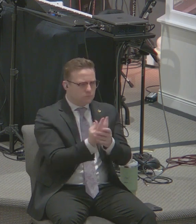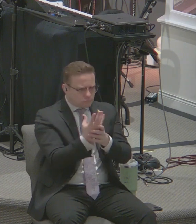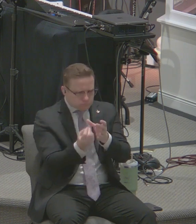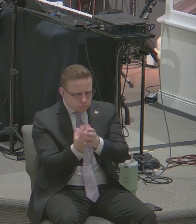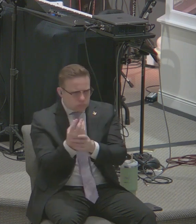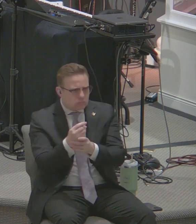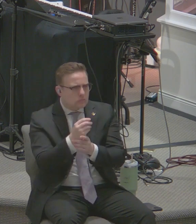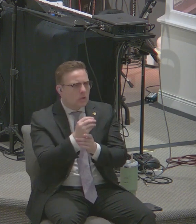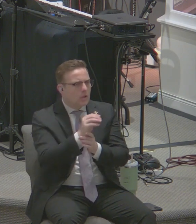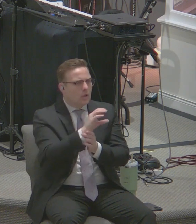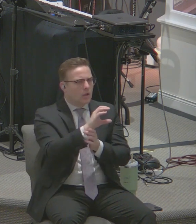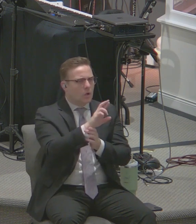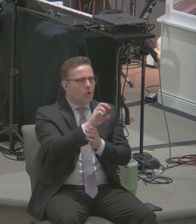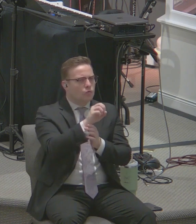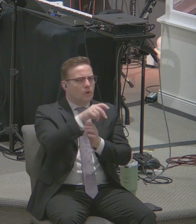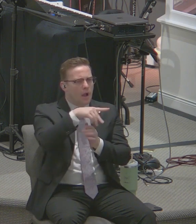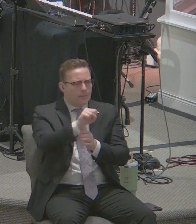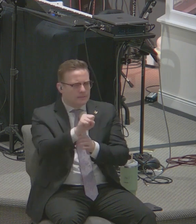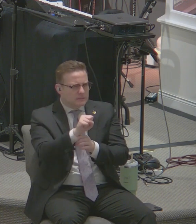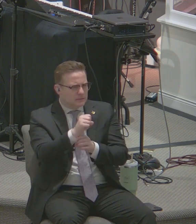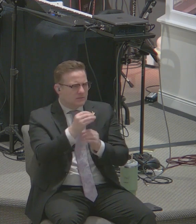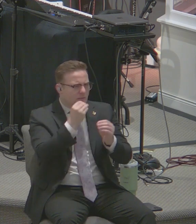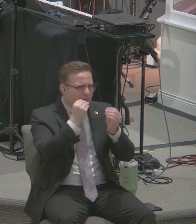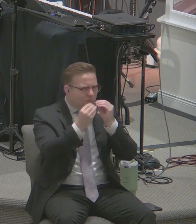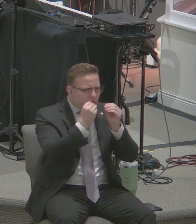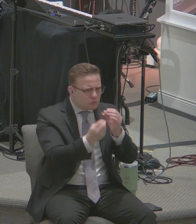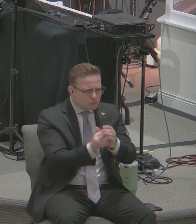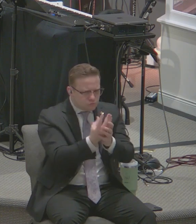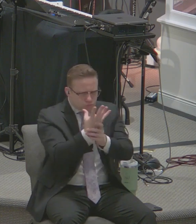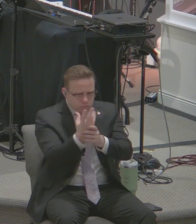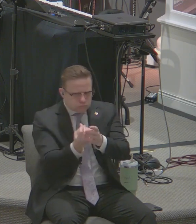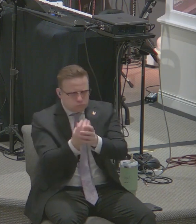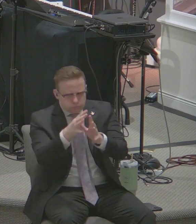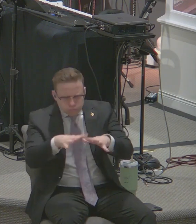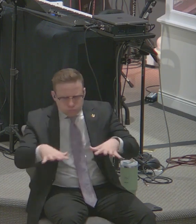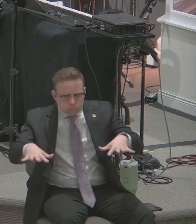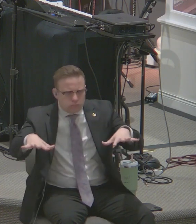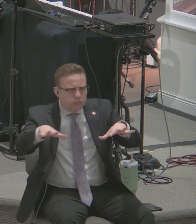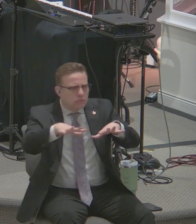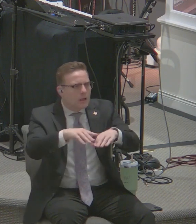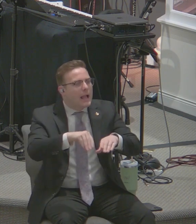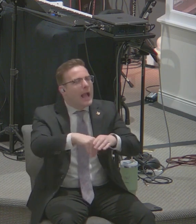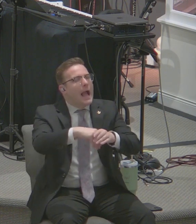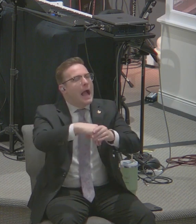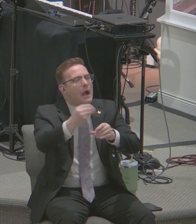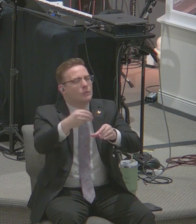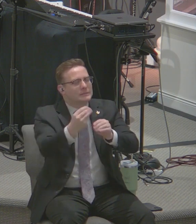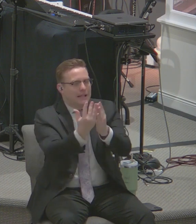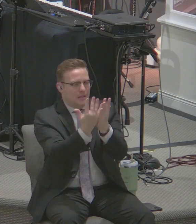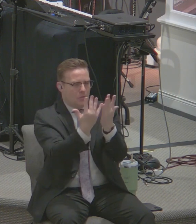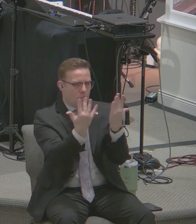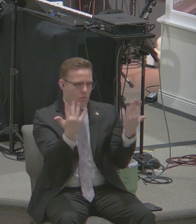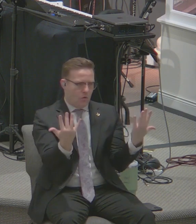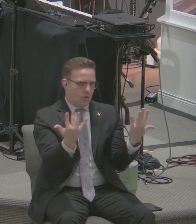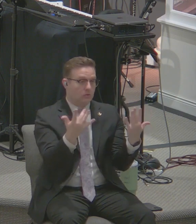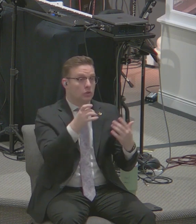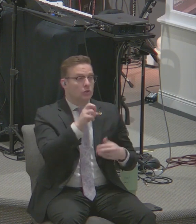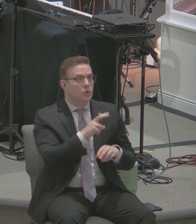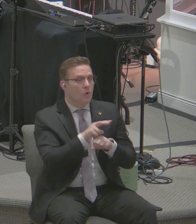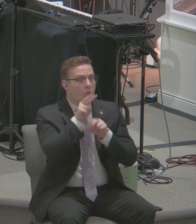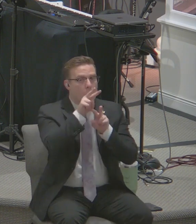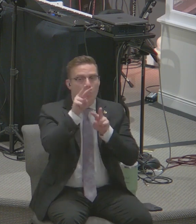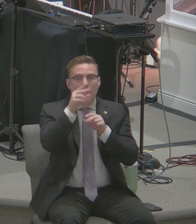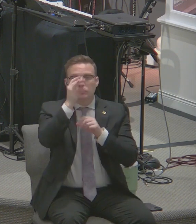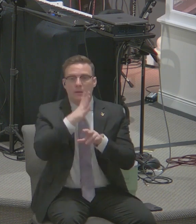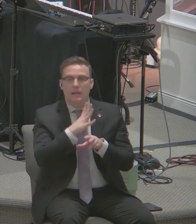look to make sure there were no animals getting in or enemies coming in to steal it, thieves, etc. But